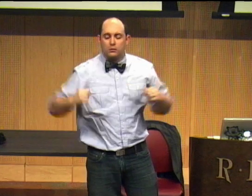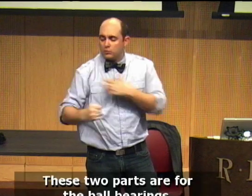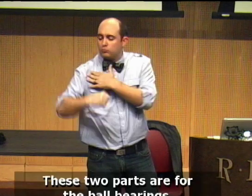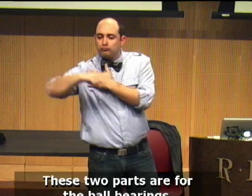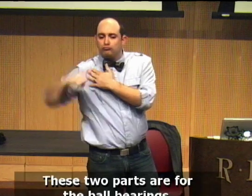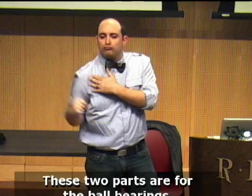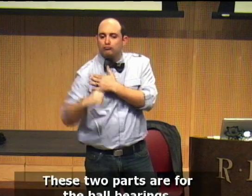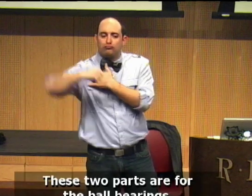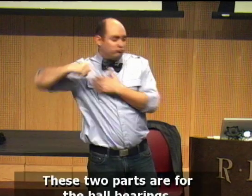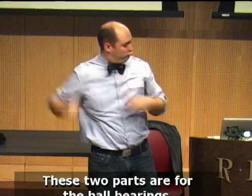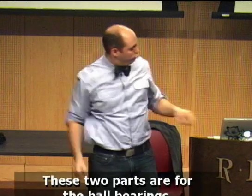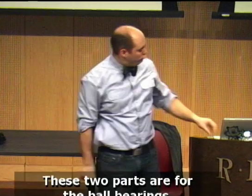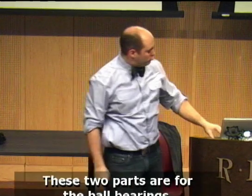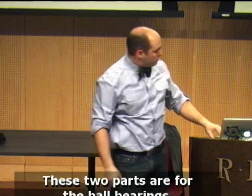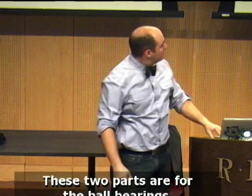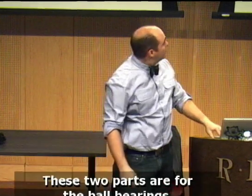These two parts are for the ball bearings.